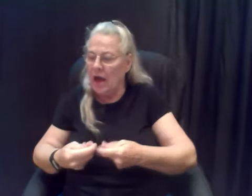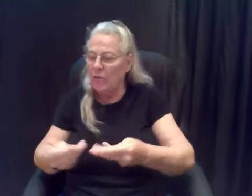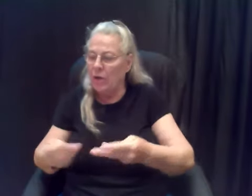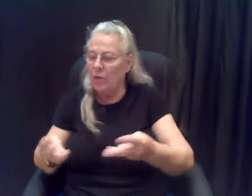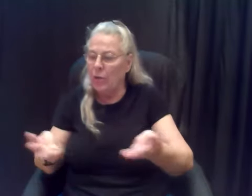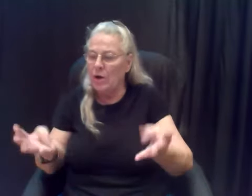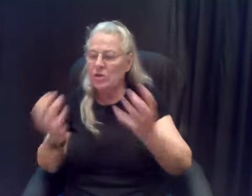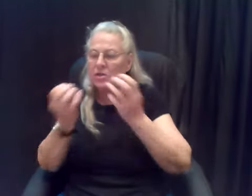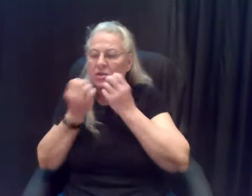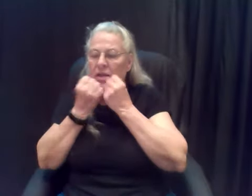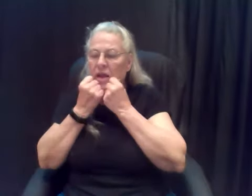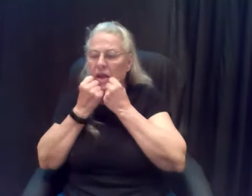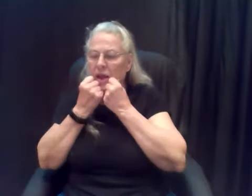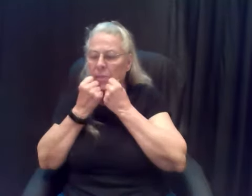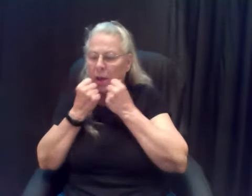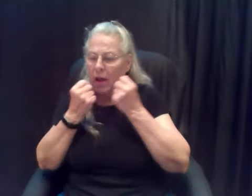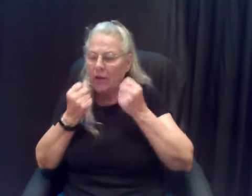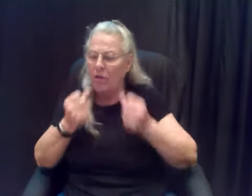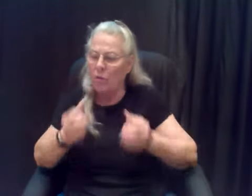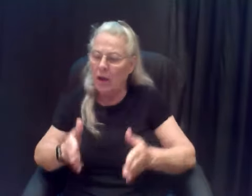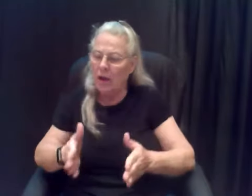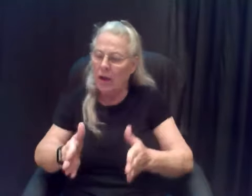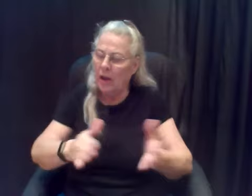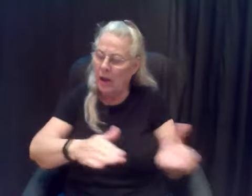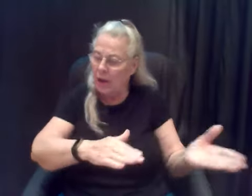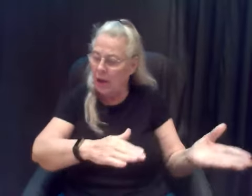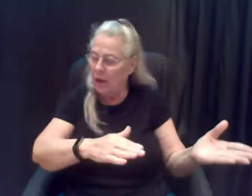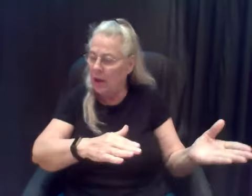scattering precious seed by the way.